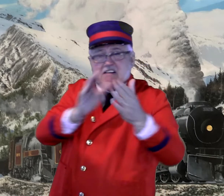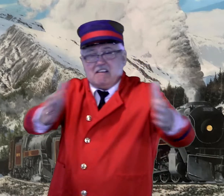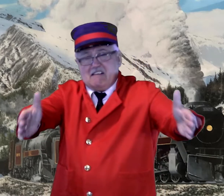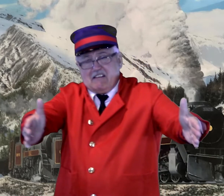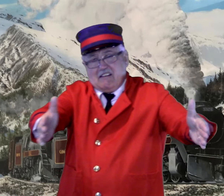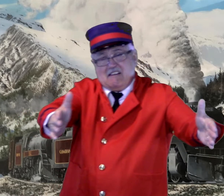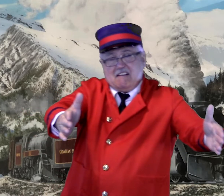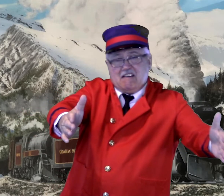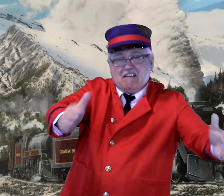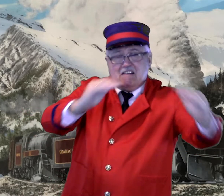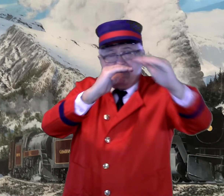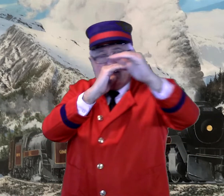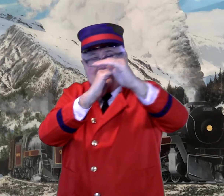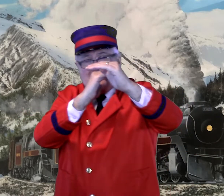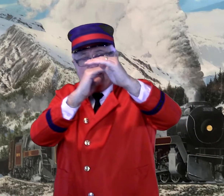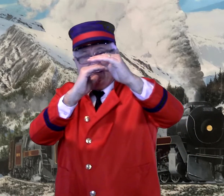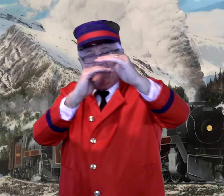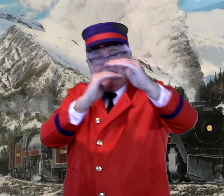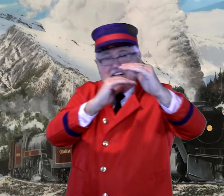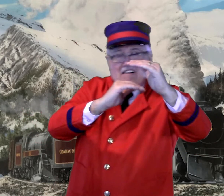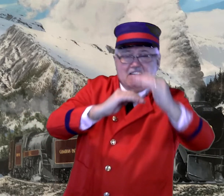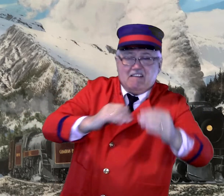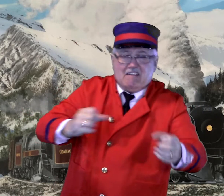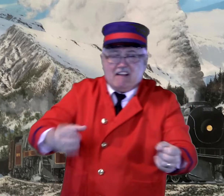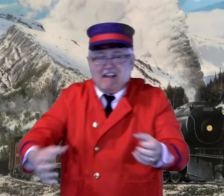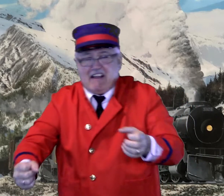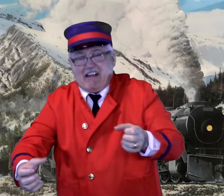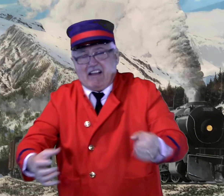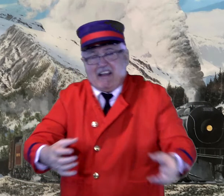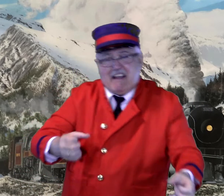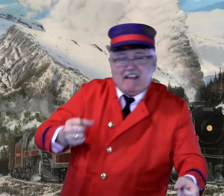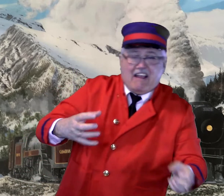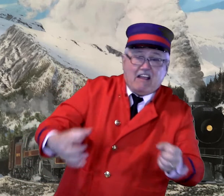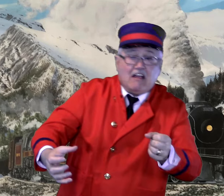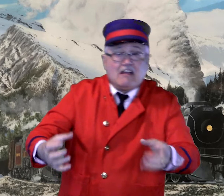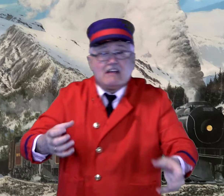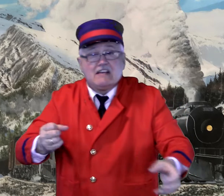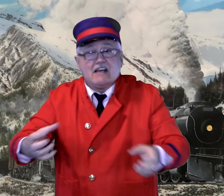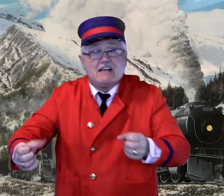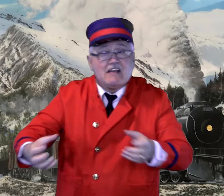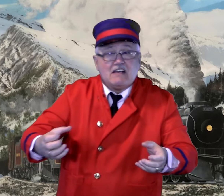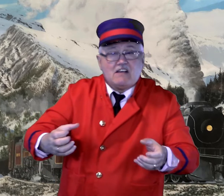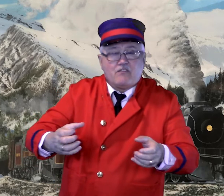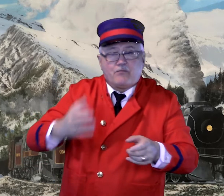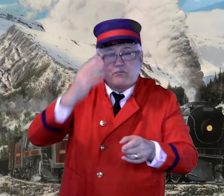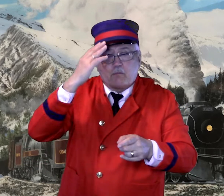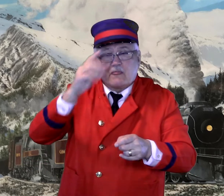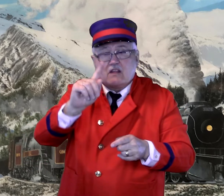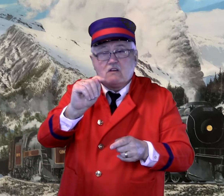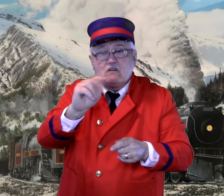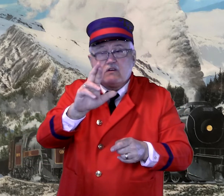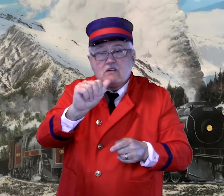As it bumped along on its journey, the cars jostling one behind the other, the steam pouring